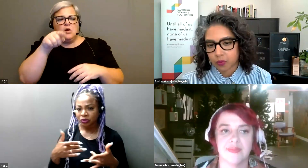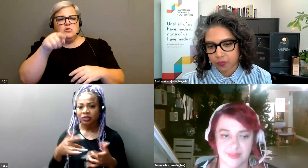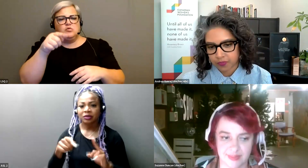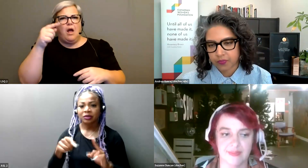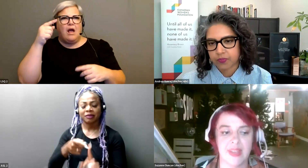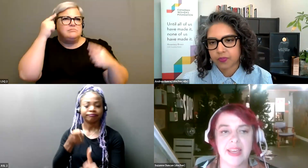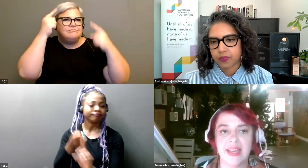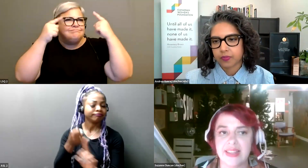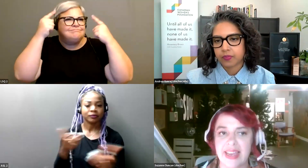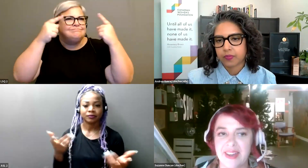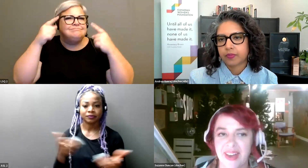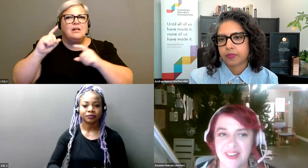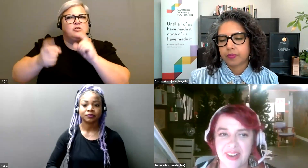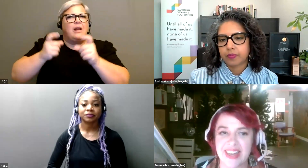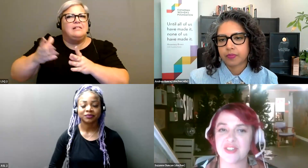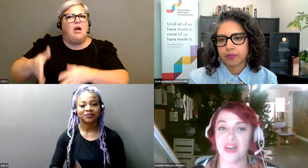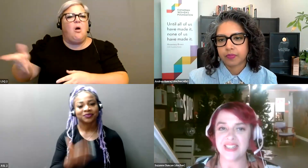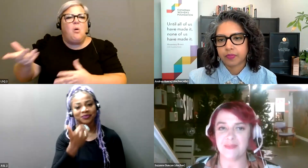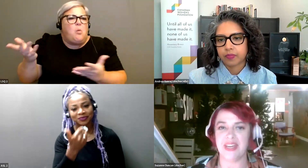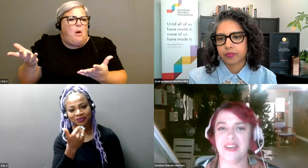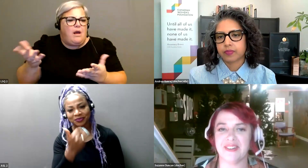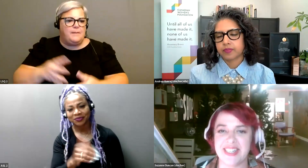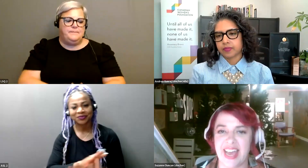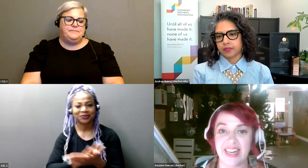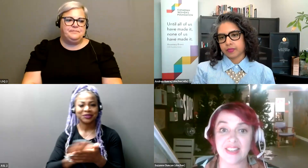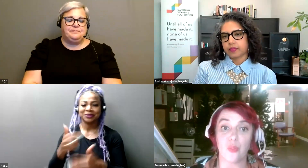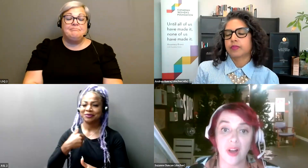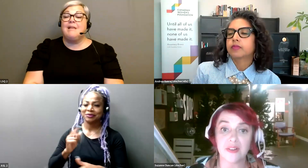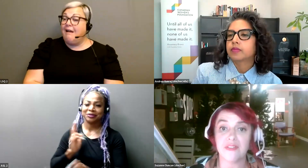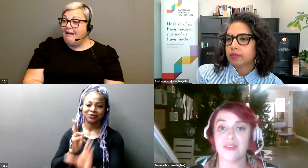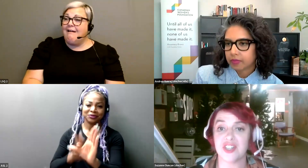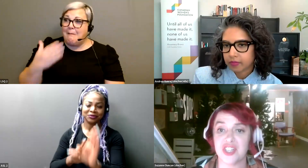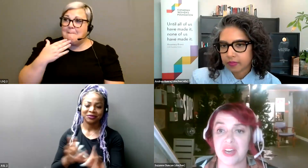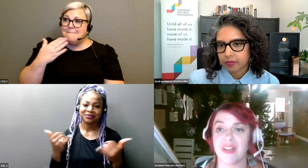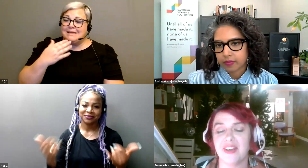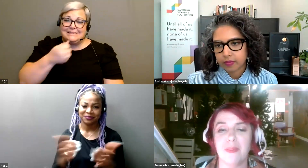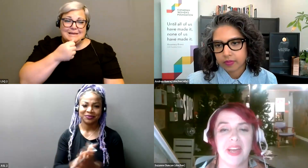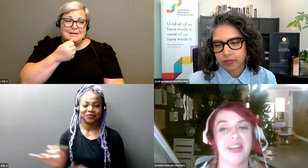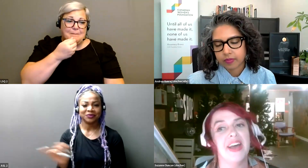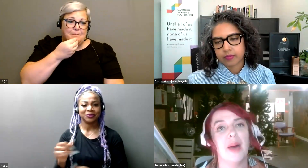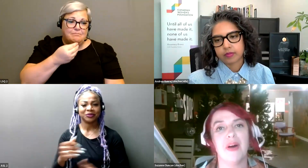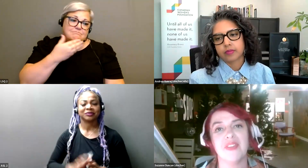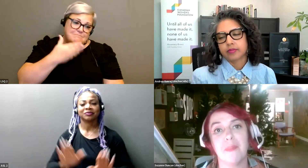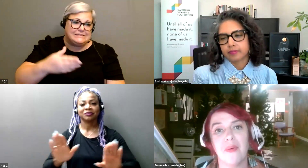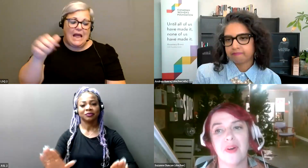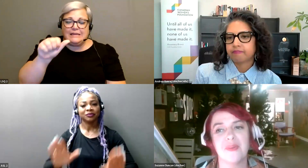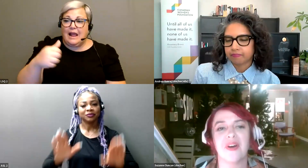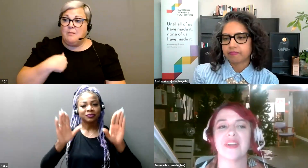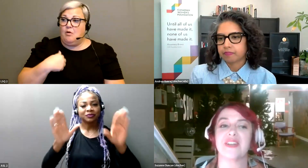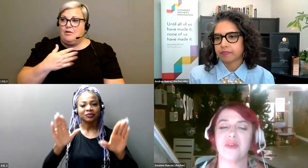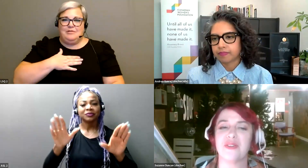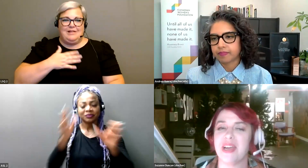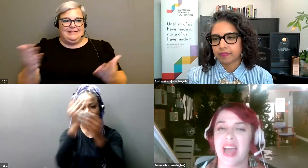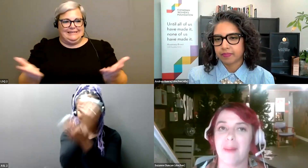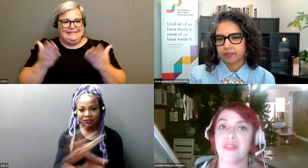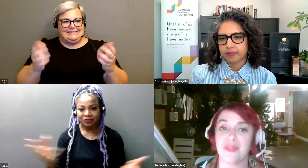right now? Thank you, Andrea. It's great to be here today, and it's wonderful to share a little bit about the important work